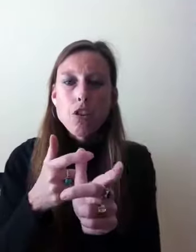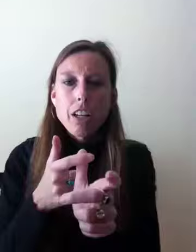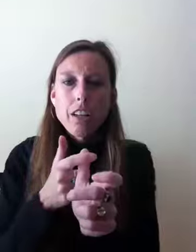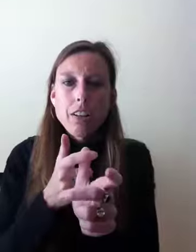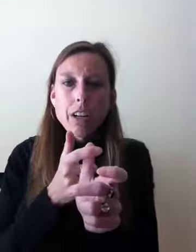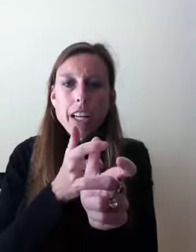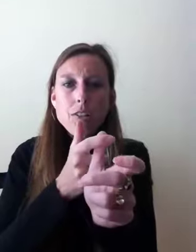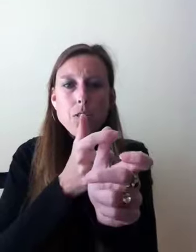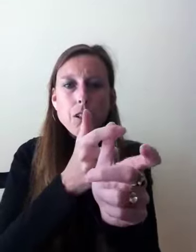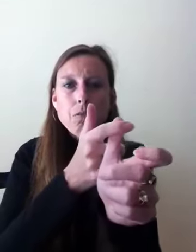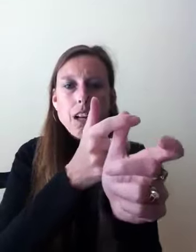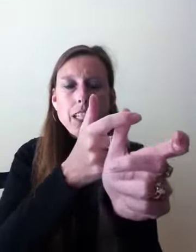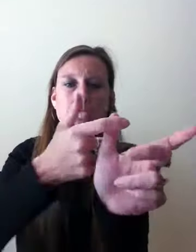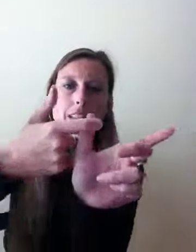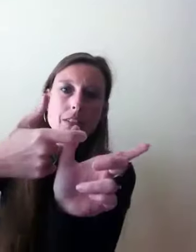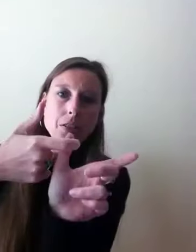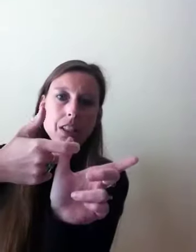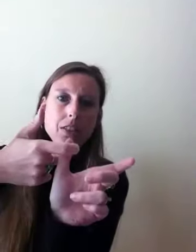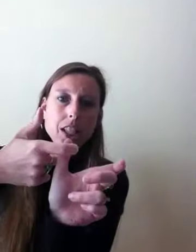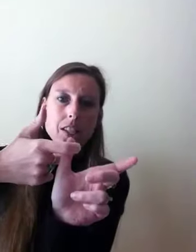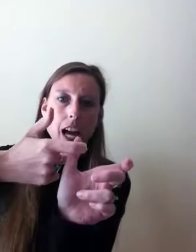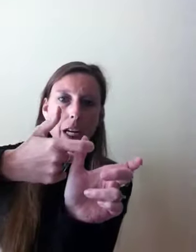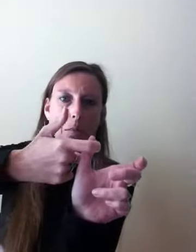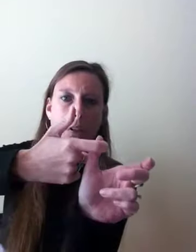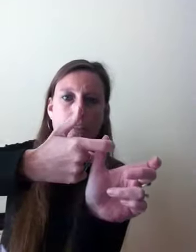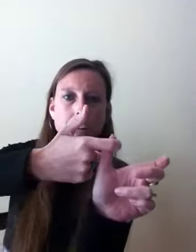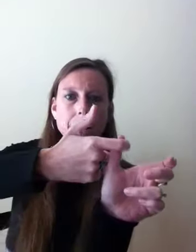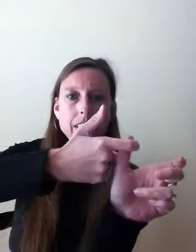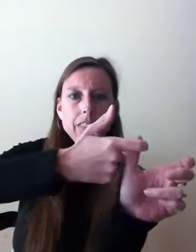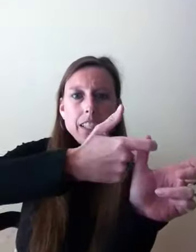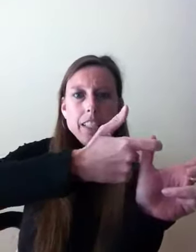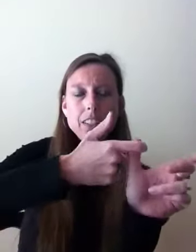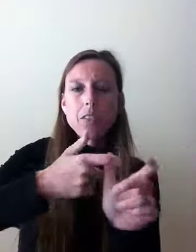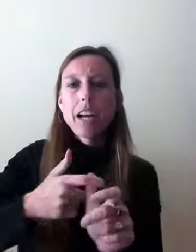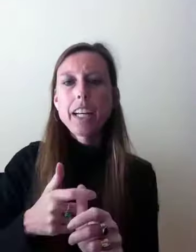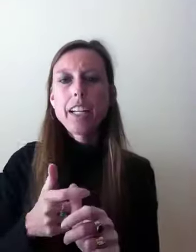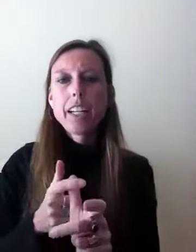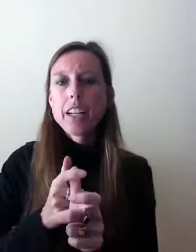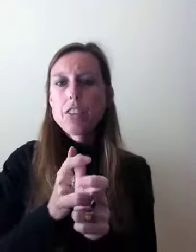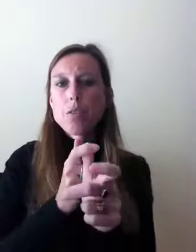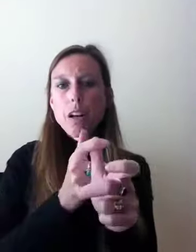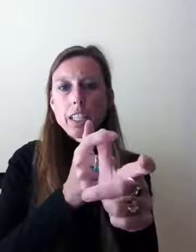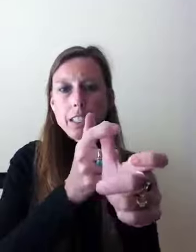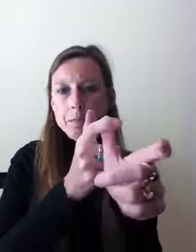motion. Okay, so you're running. So here's the side profile of it. Okay, so running.